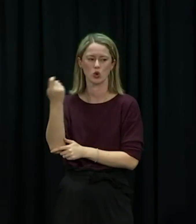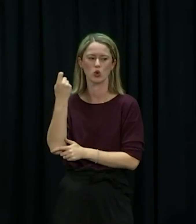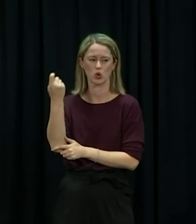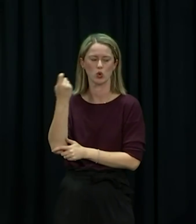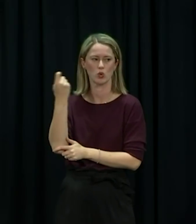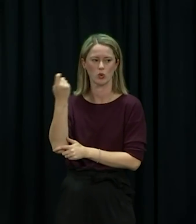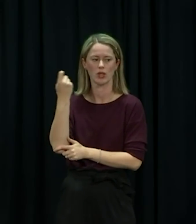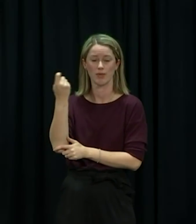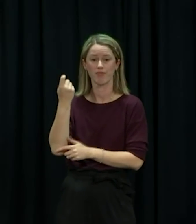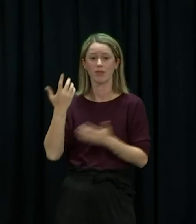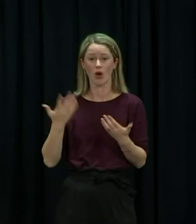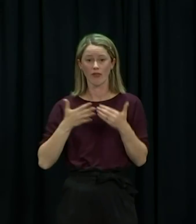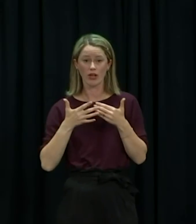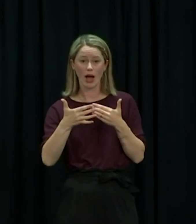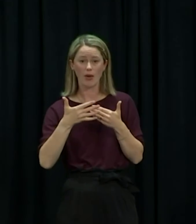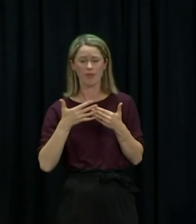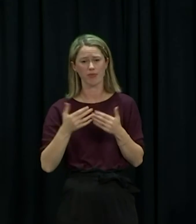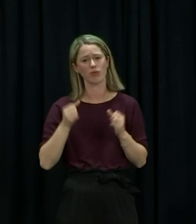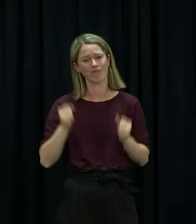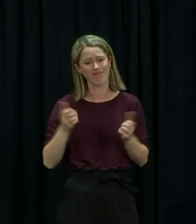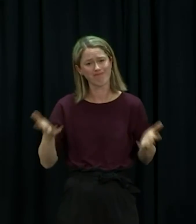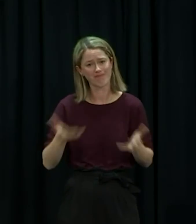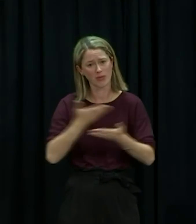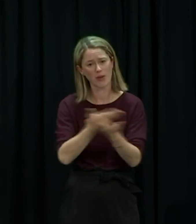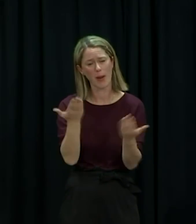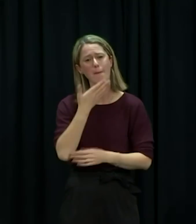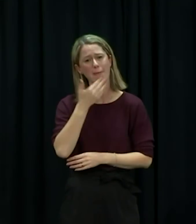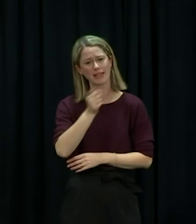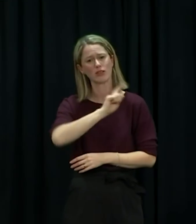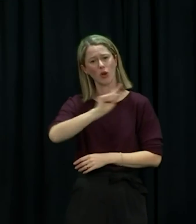due course. In the meantime, my strong plea to everyone is please get vaccinated.